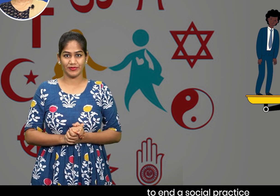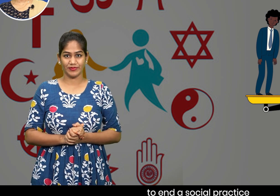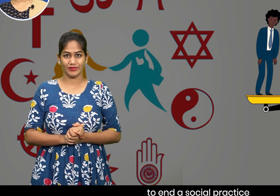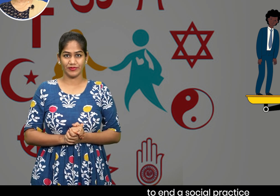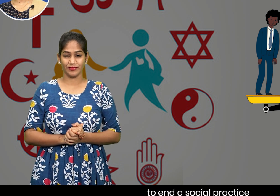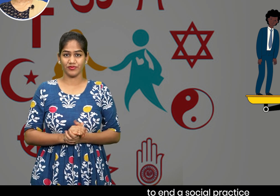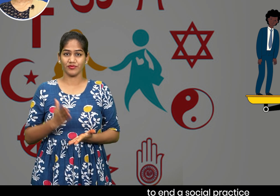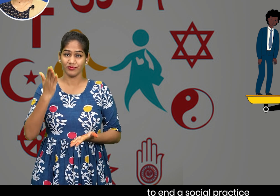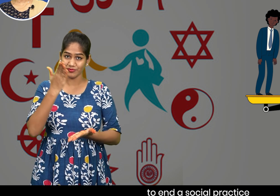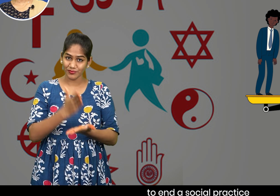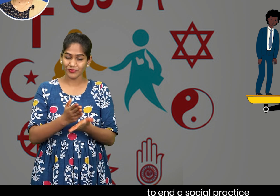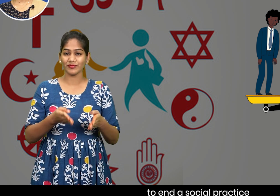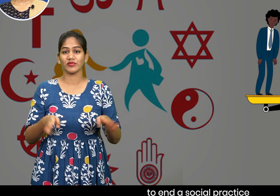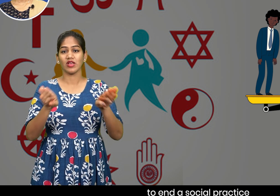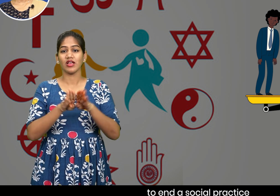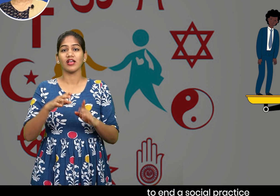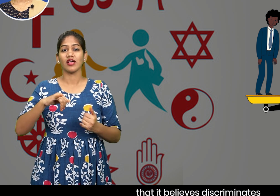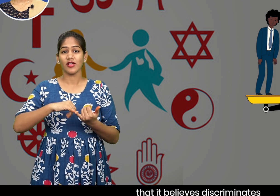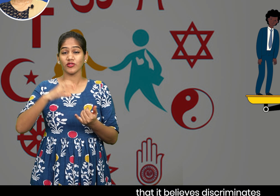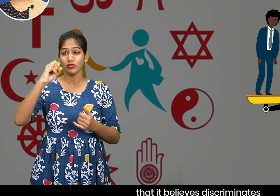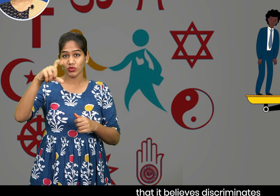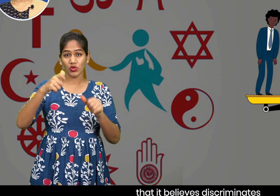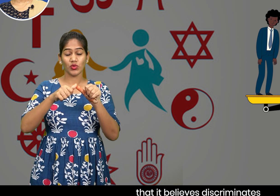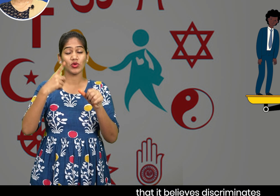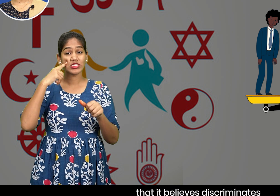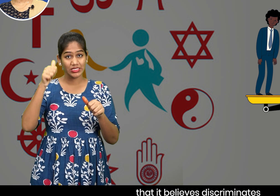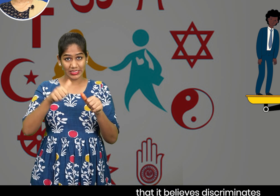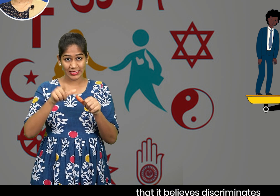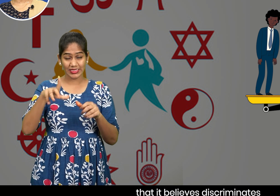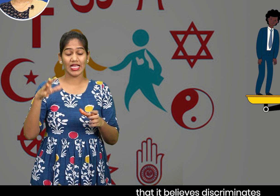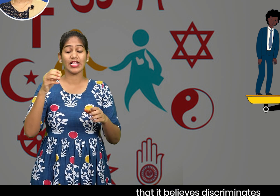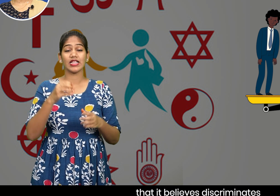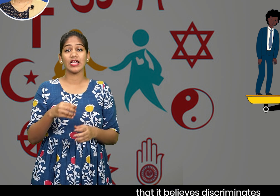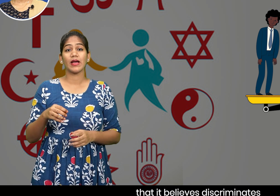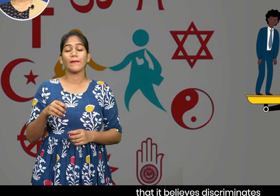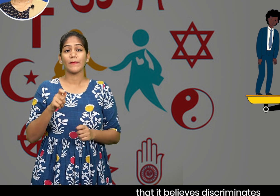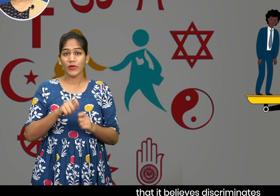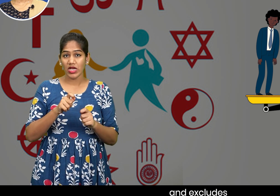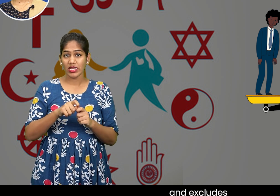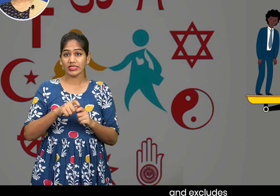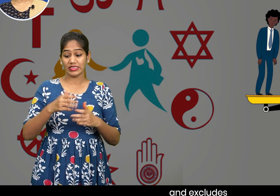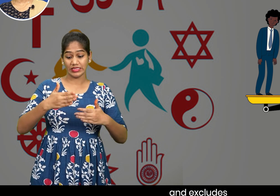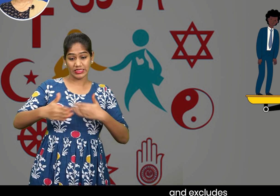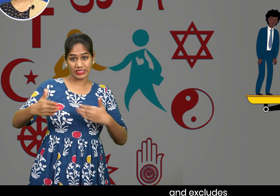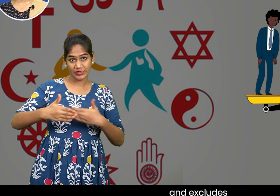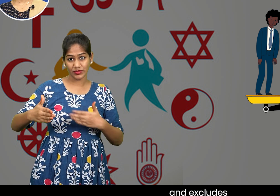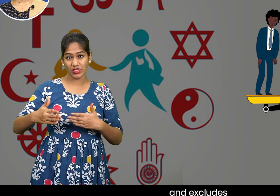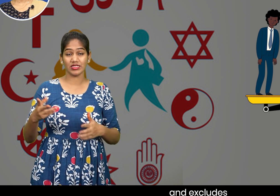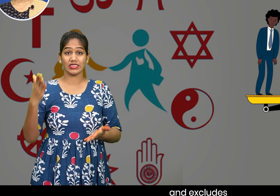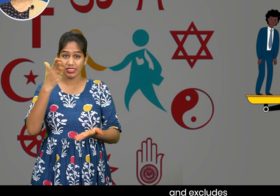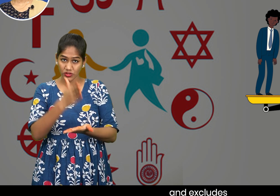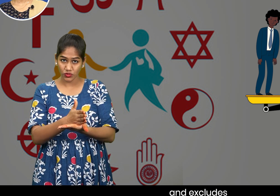to end a social practice that it believes discriminates and